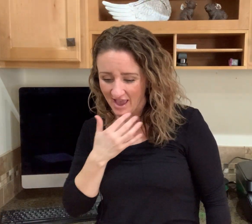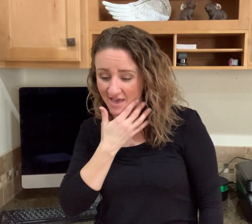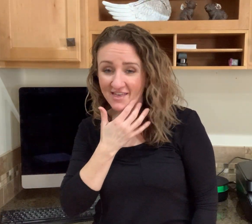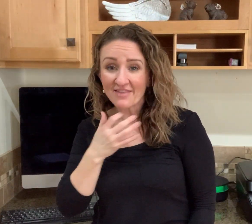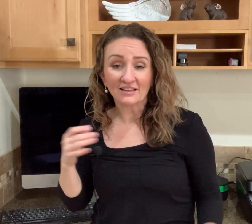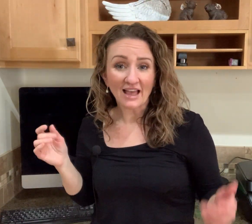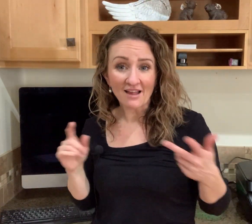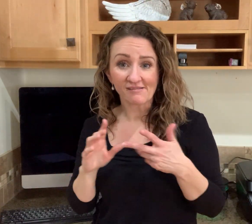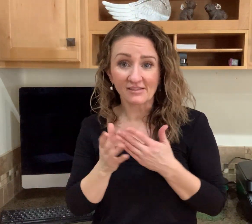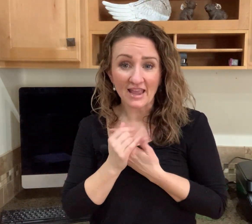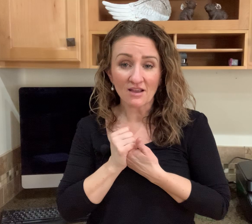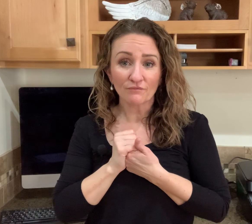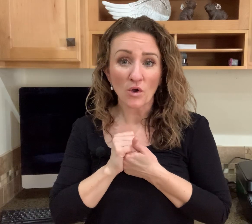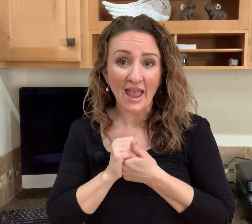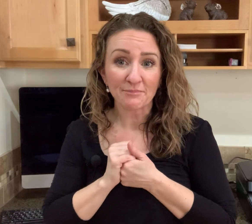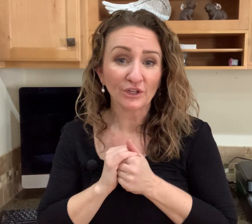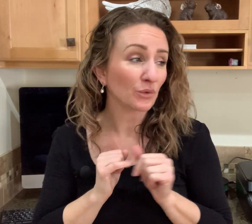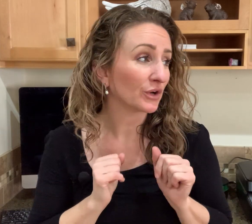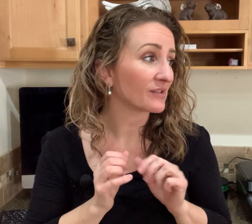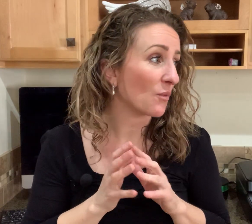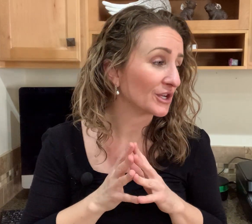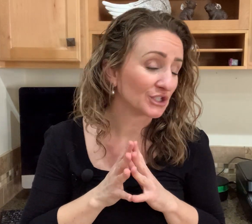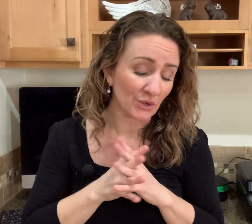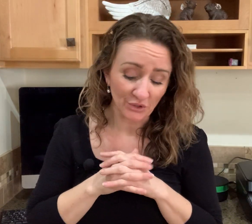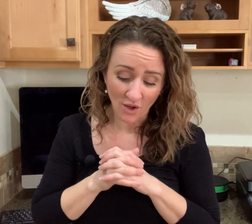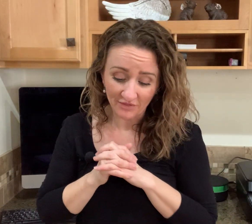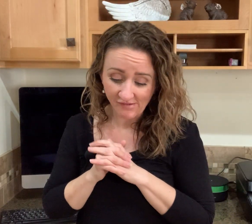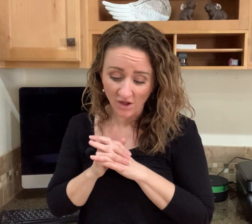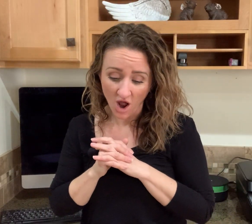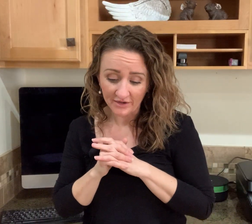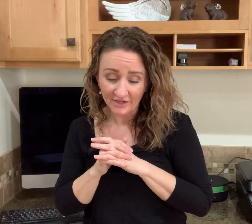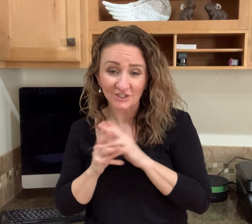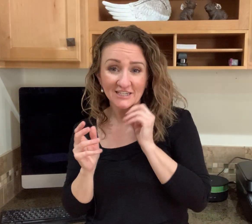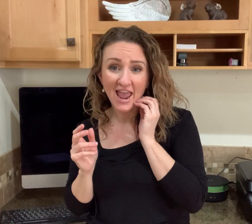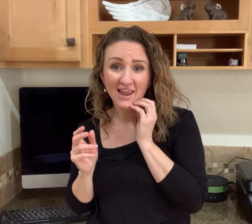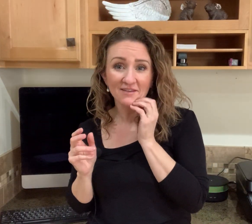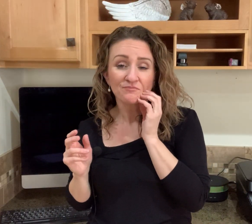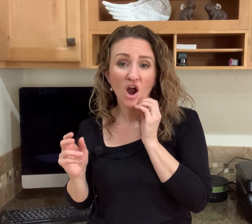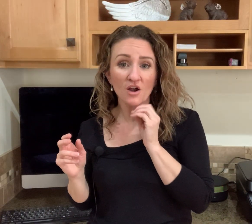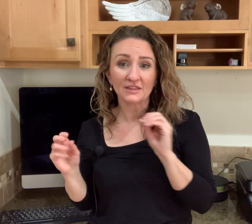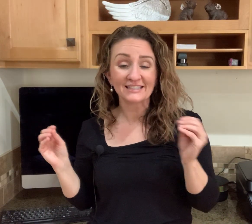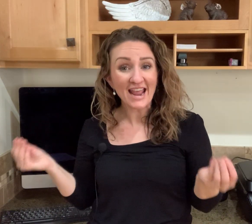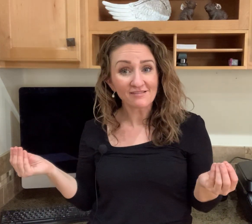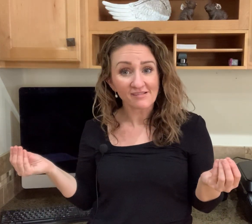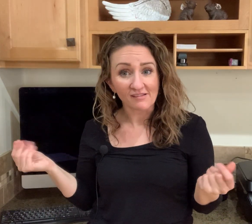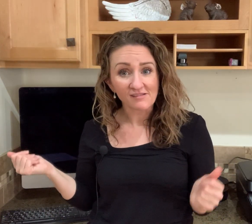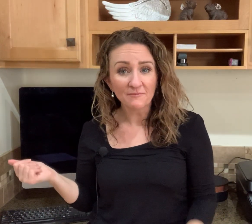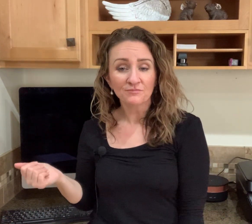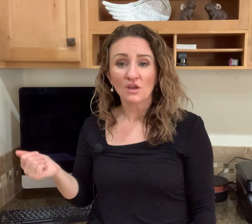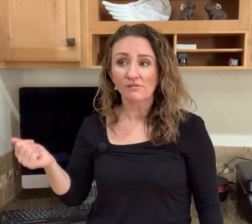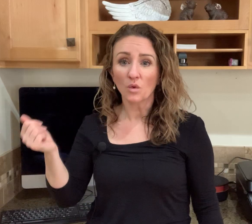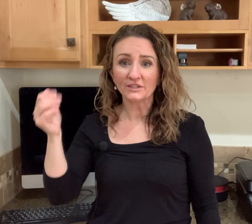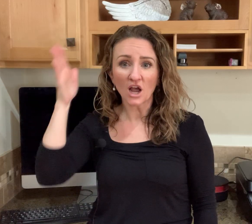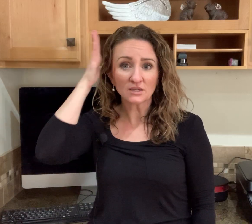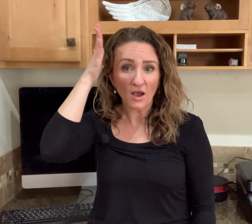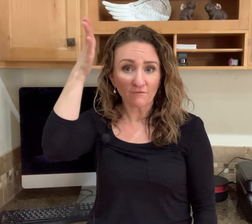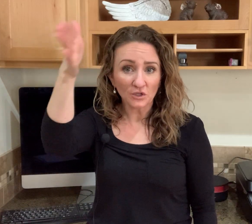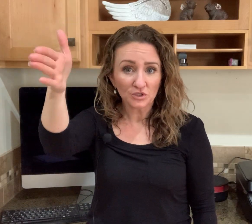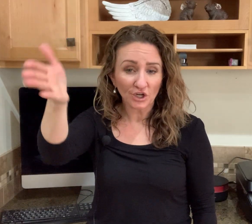And then the last thing, vocabulary words I want to show you on here today are the tenses. So we talked about future